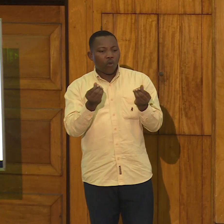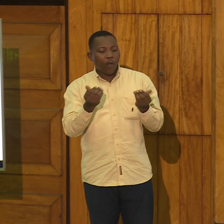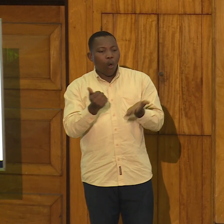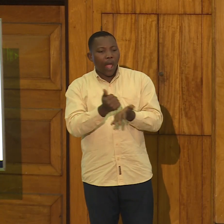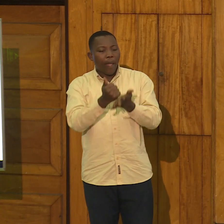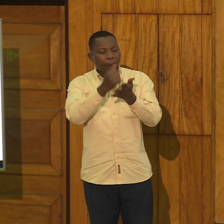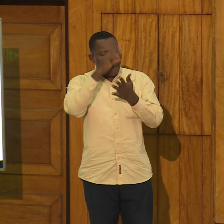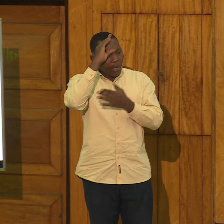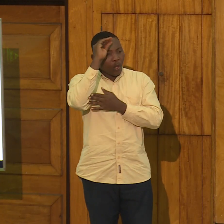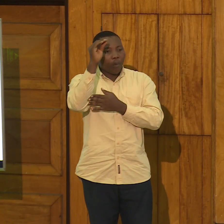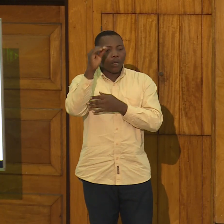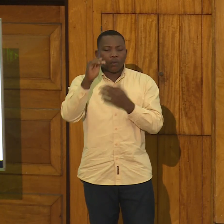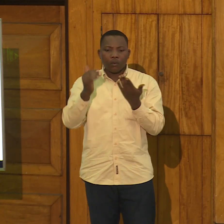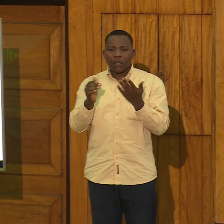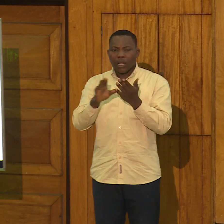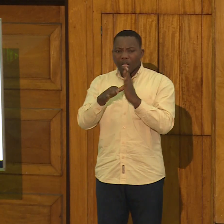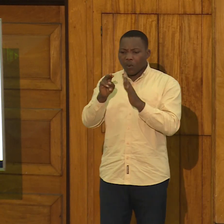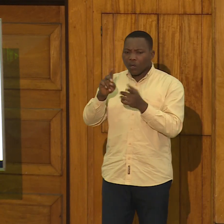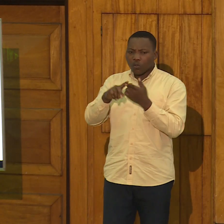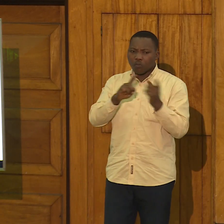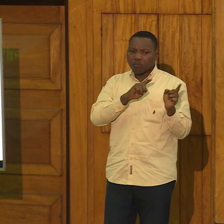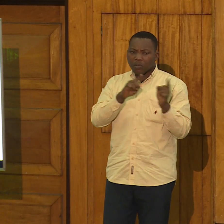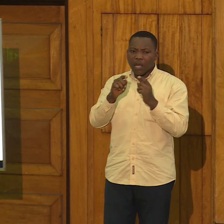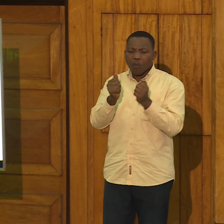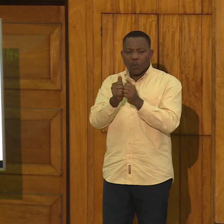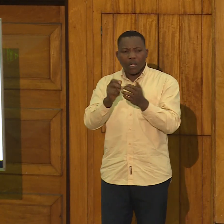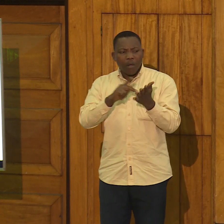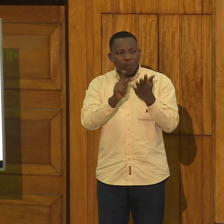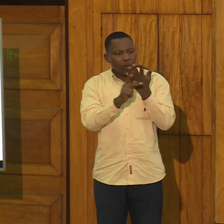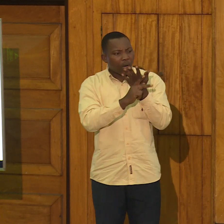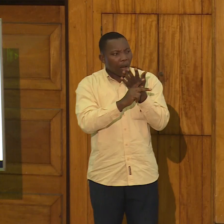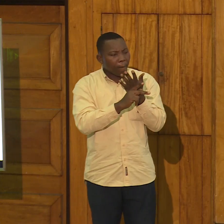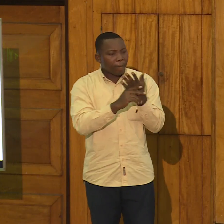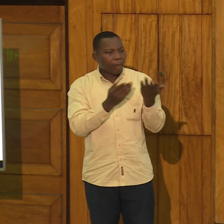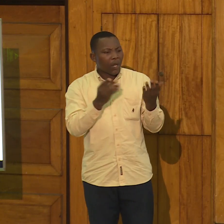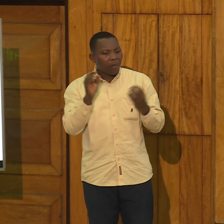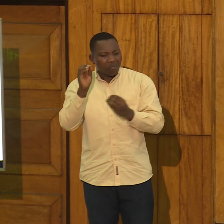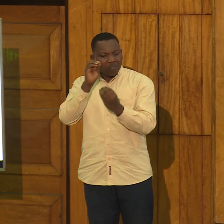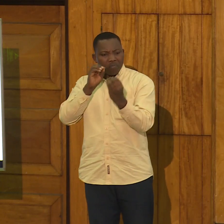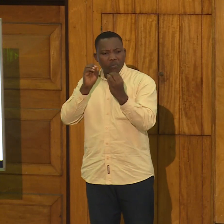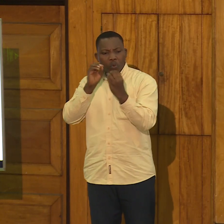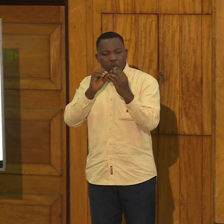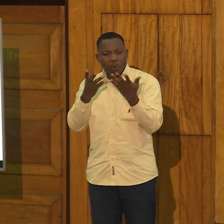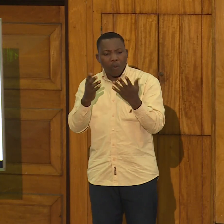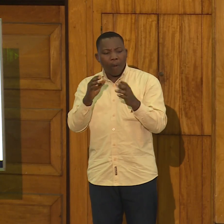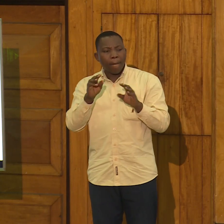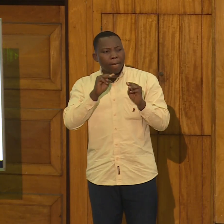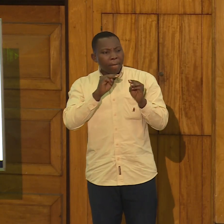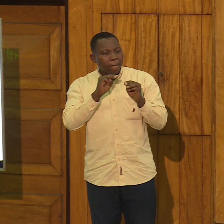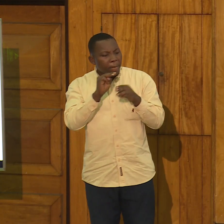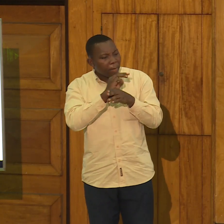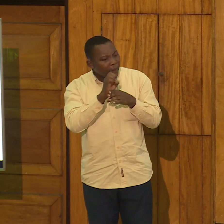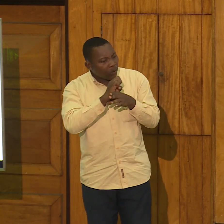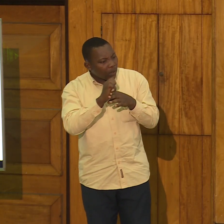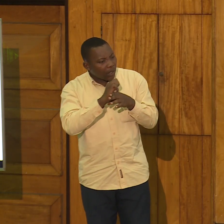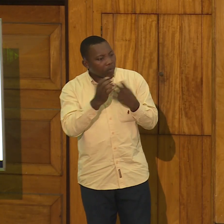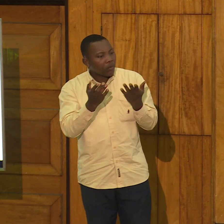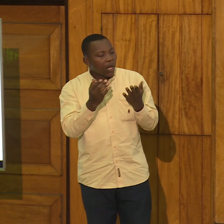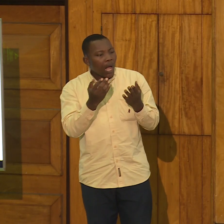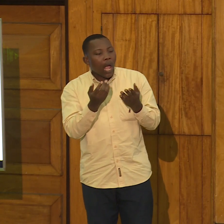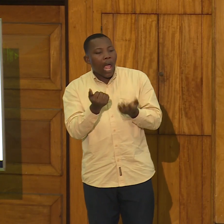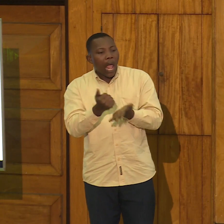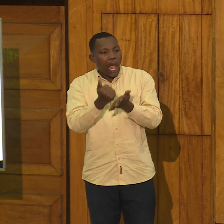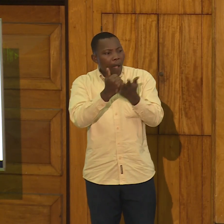coming up with a program? And as detailed right there, PLED mentorship has proven to enhance HIV testing,